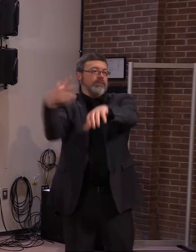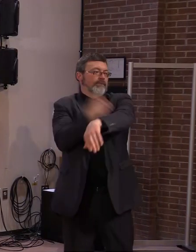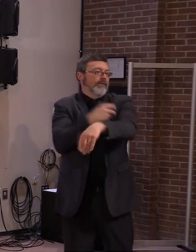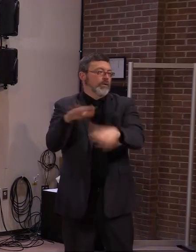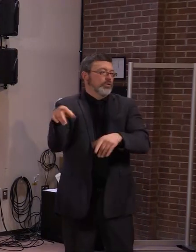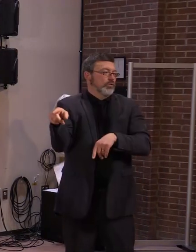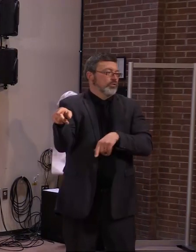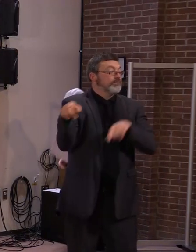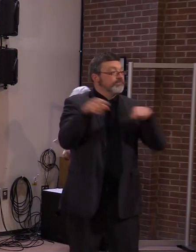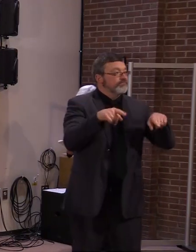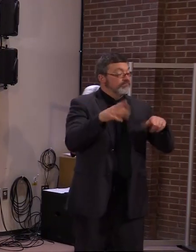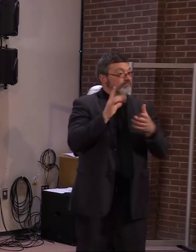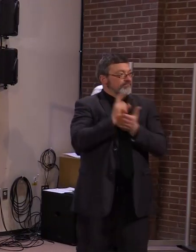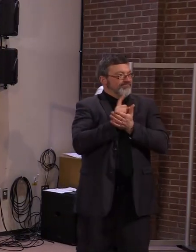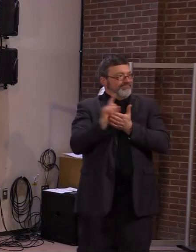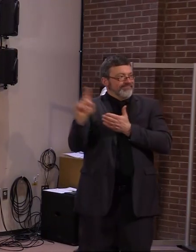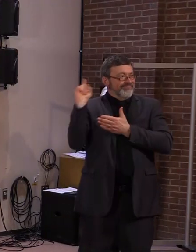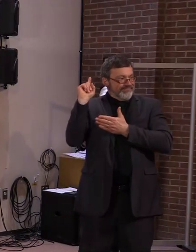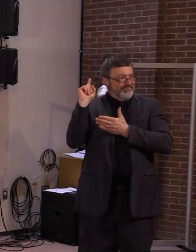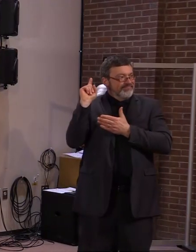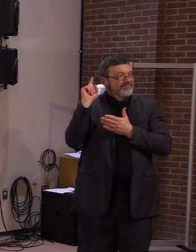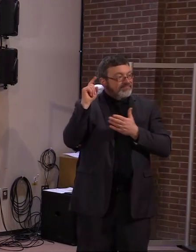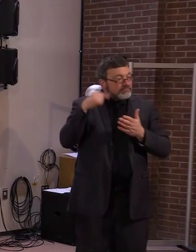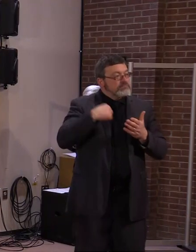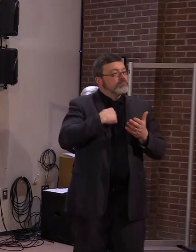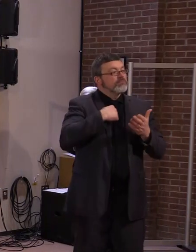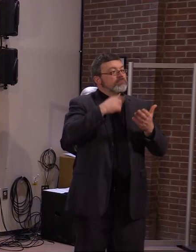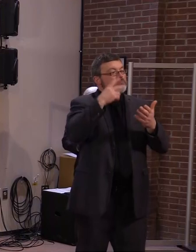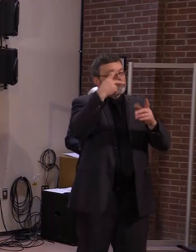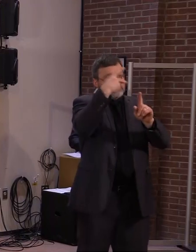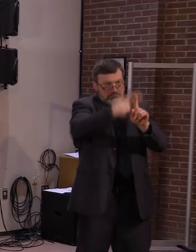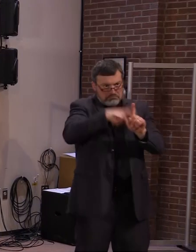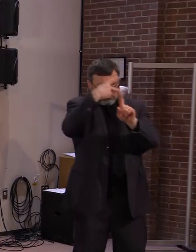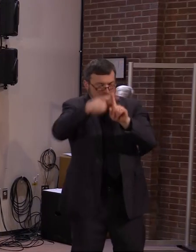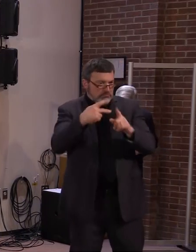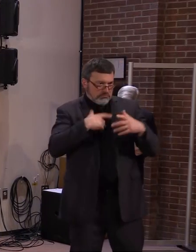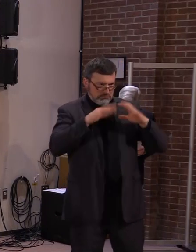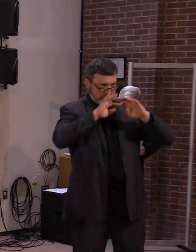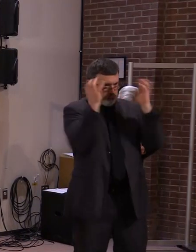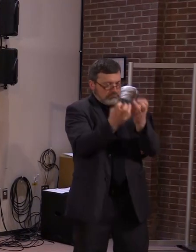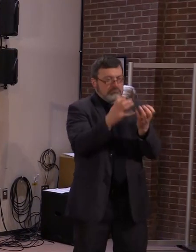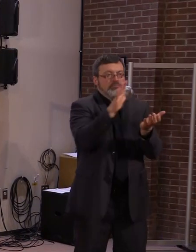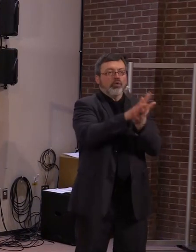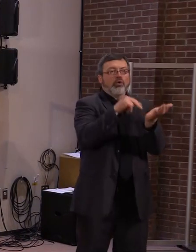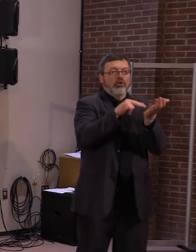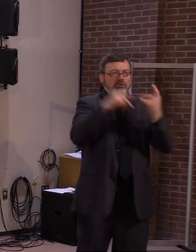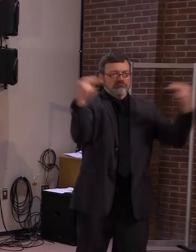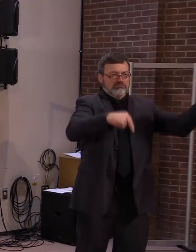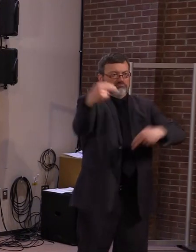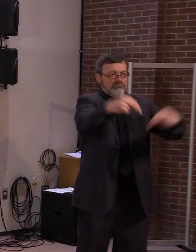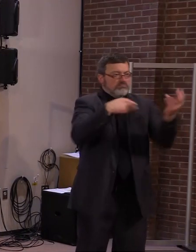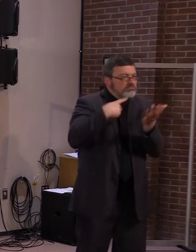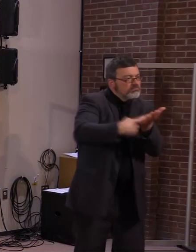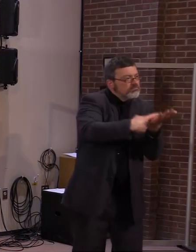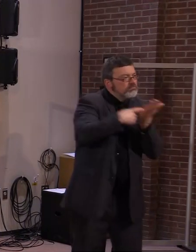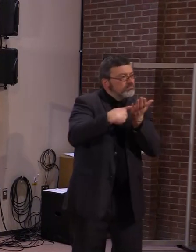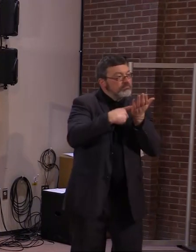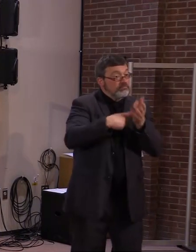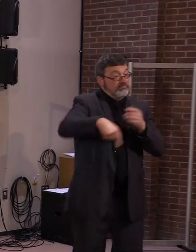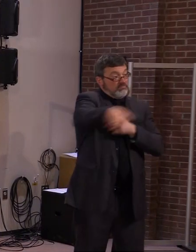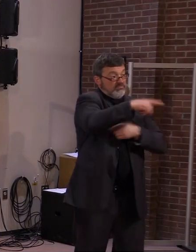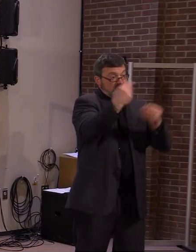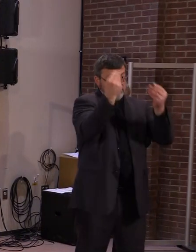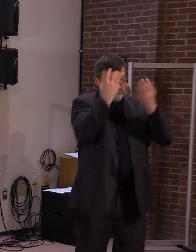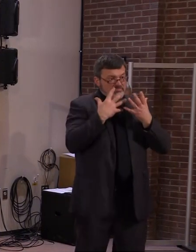my bi-monthly meeting with the School Nurses Association leadership. They conveyed a strong perspective to me that their